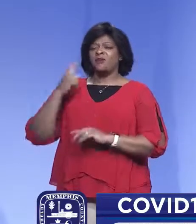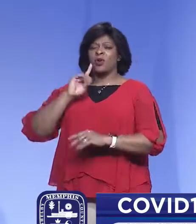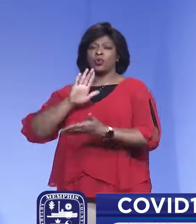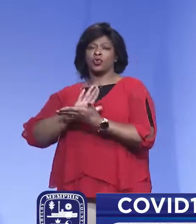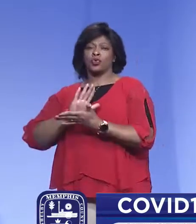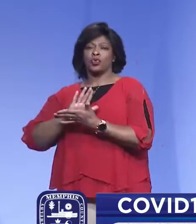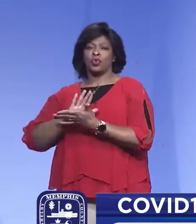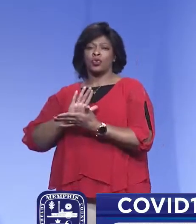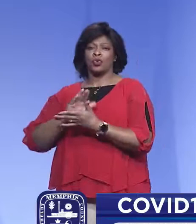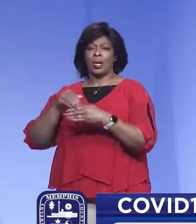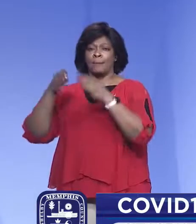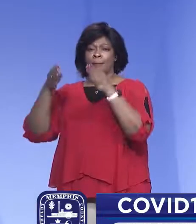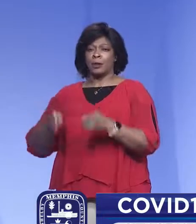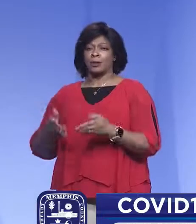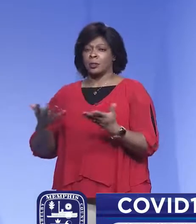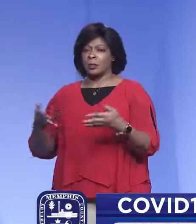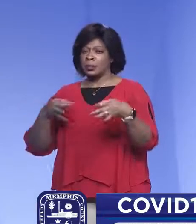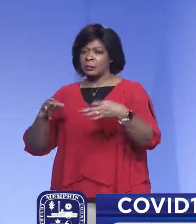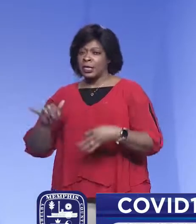that are meeting in person?